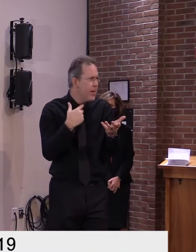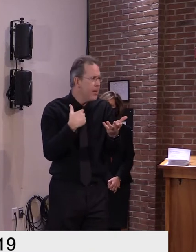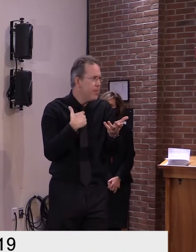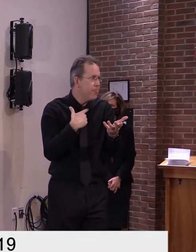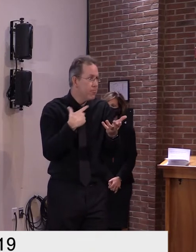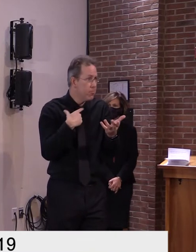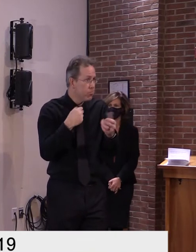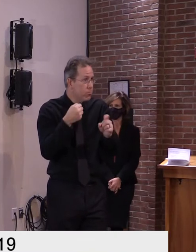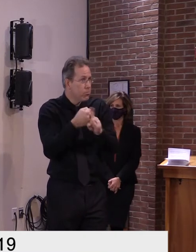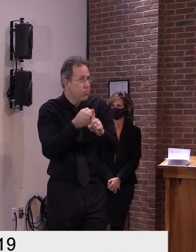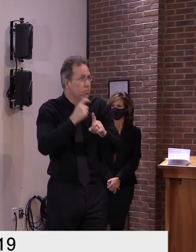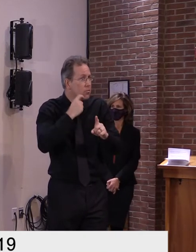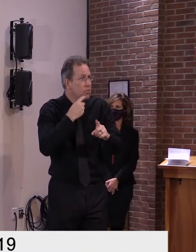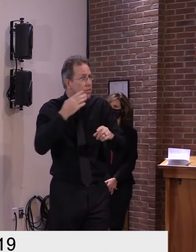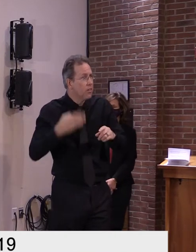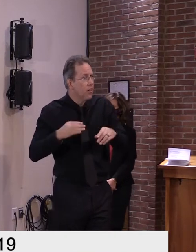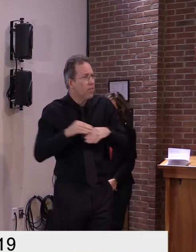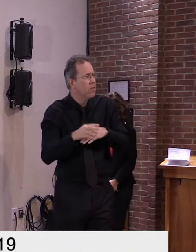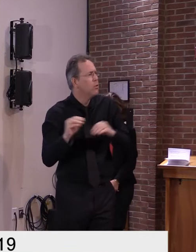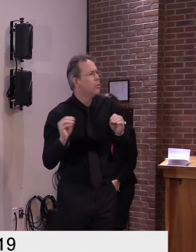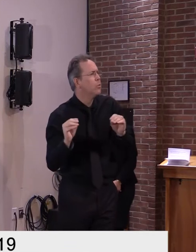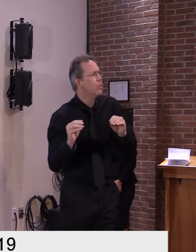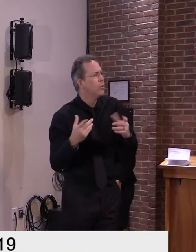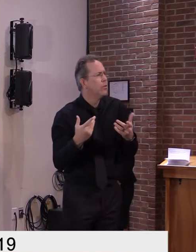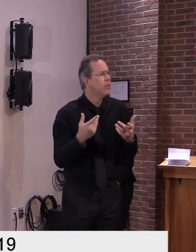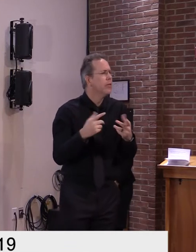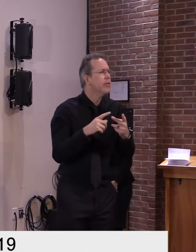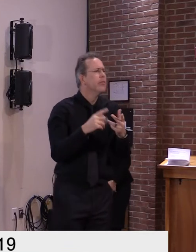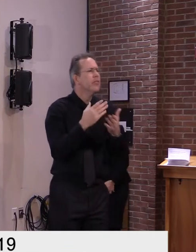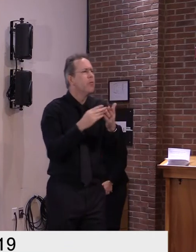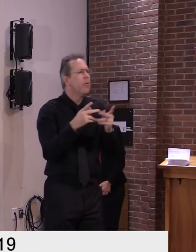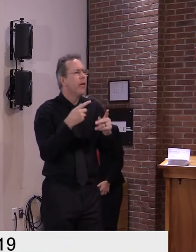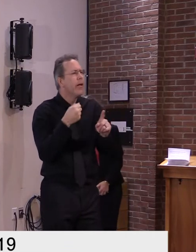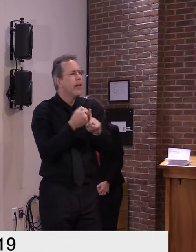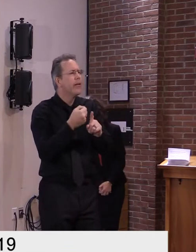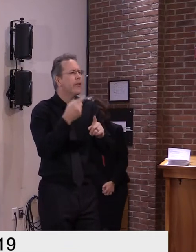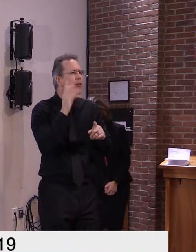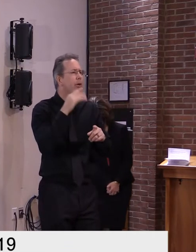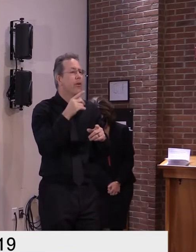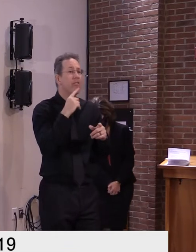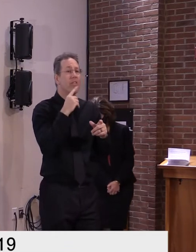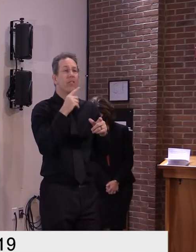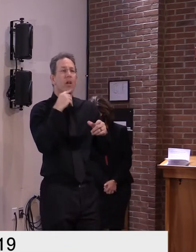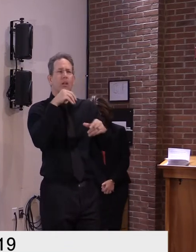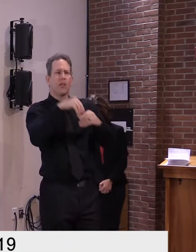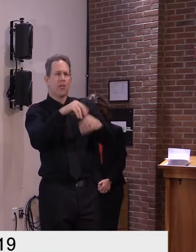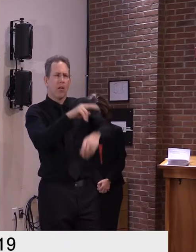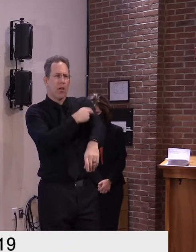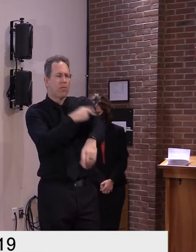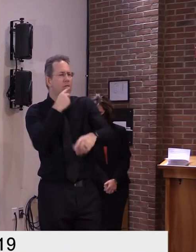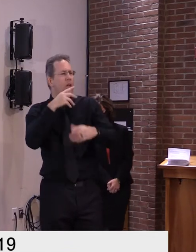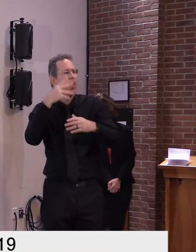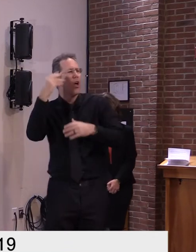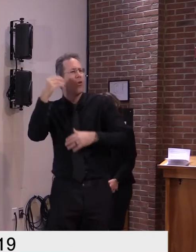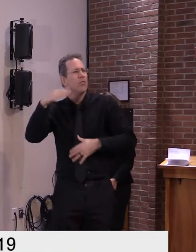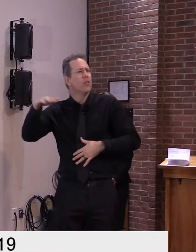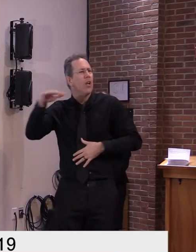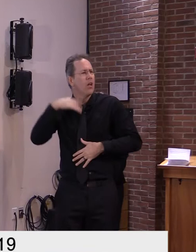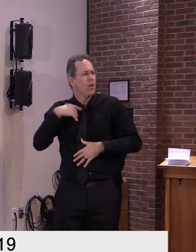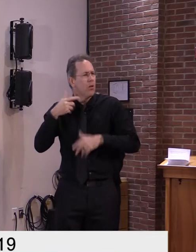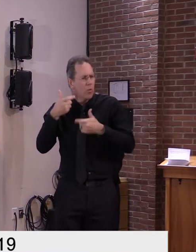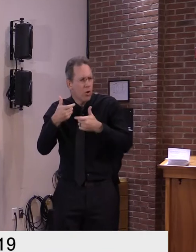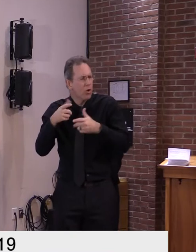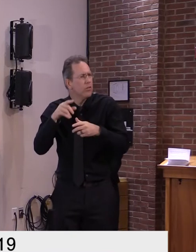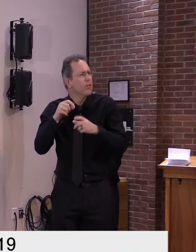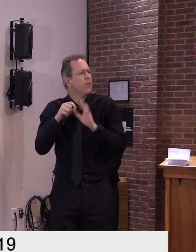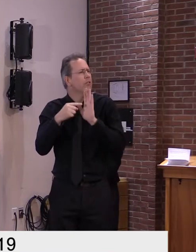are moderately ill, but outside of the hospital, able to be at home, and get treatment in time